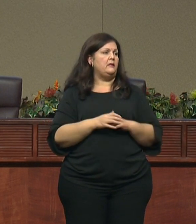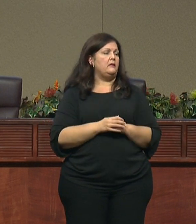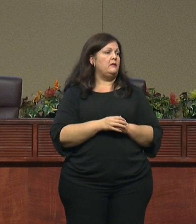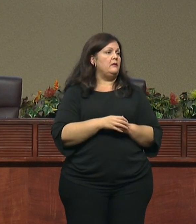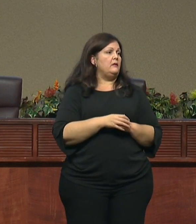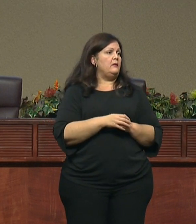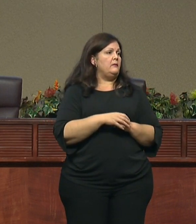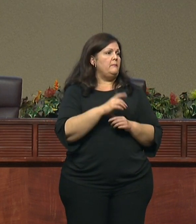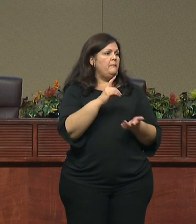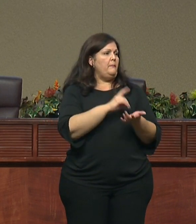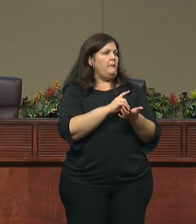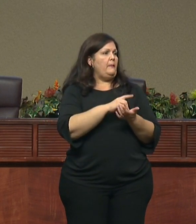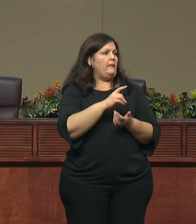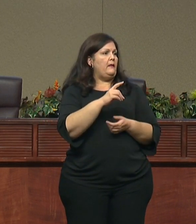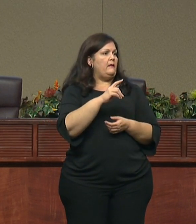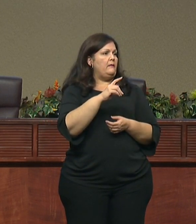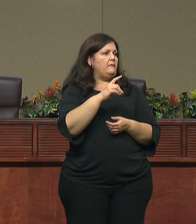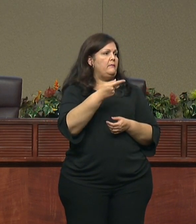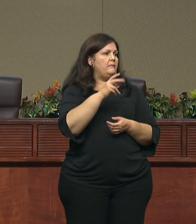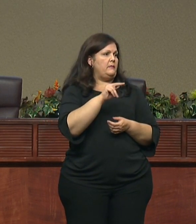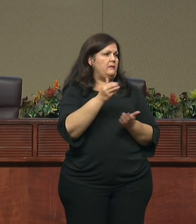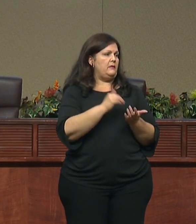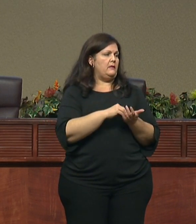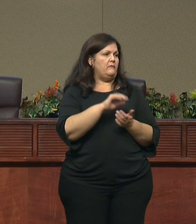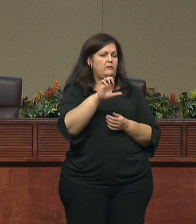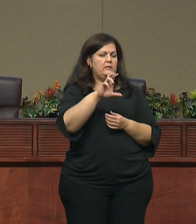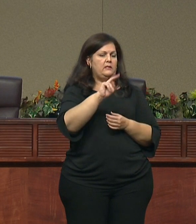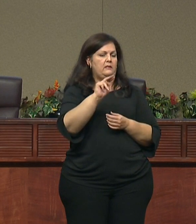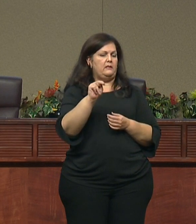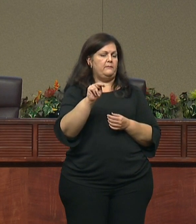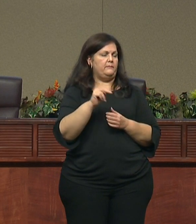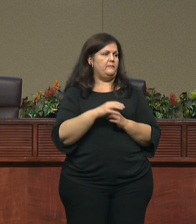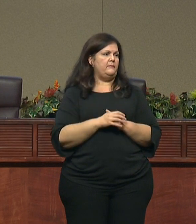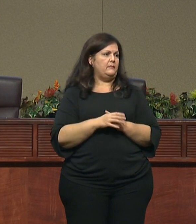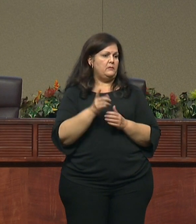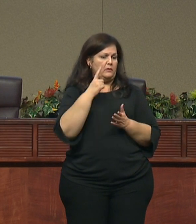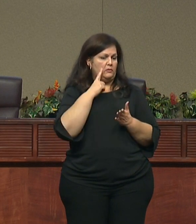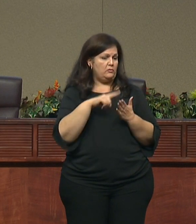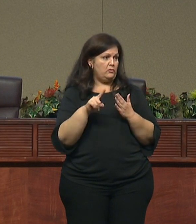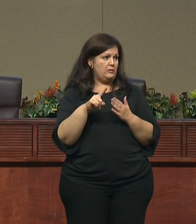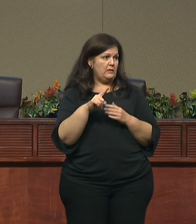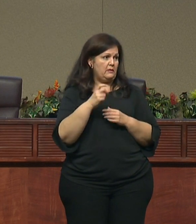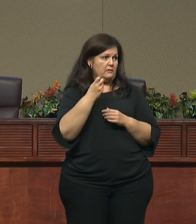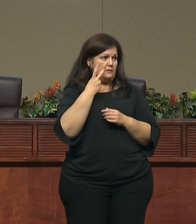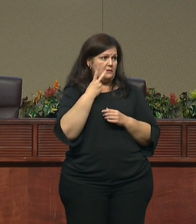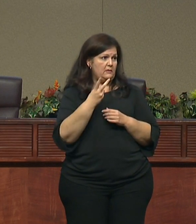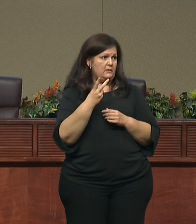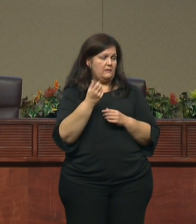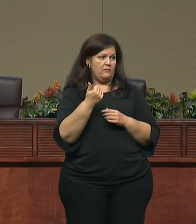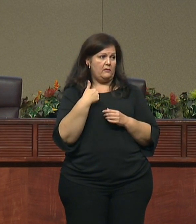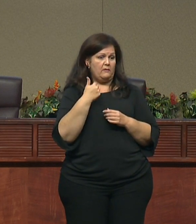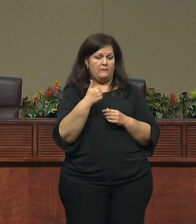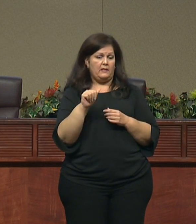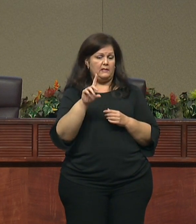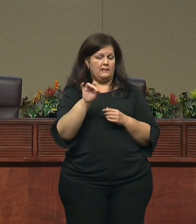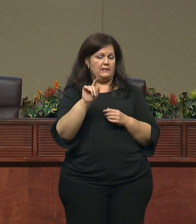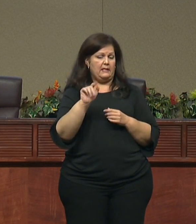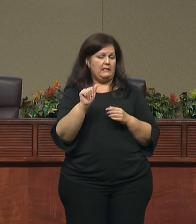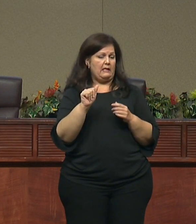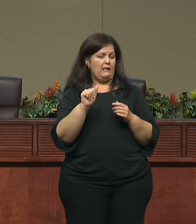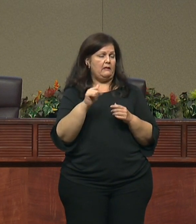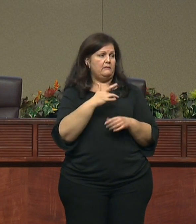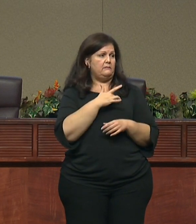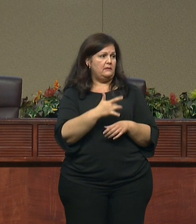Dr. Pino comes from Natasha Chen from CNN. She wanted to check in and to see if there are any data trends or